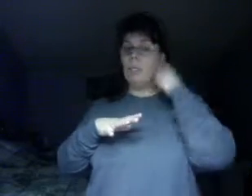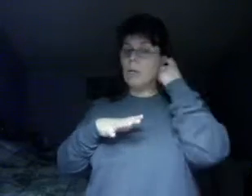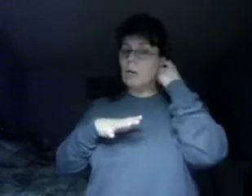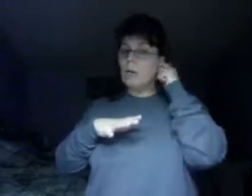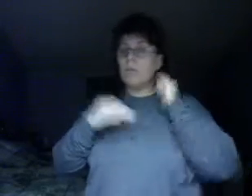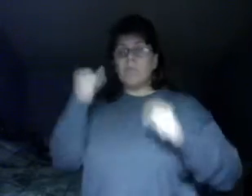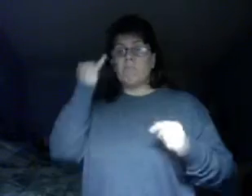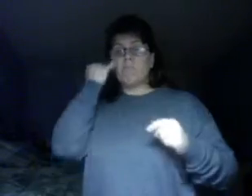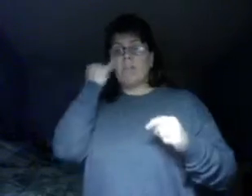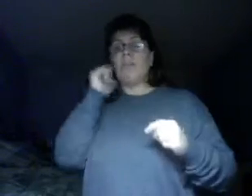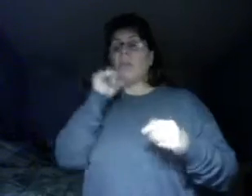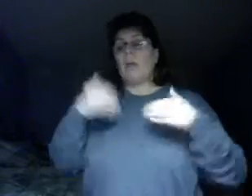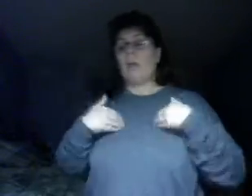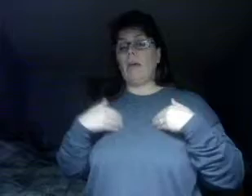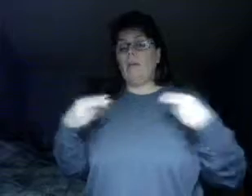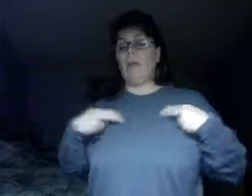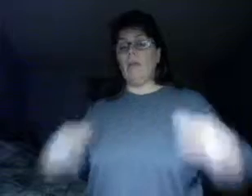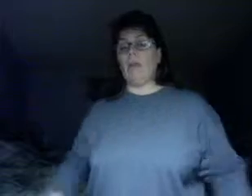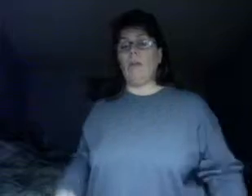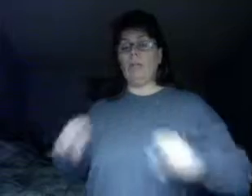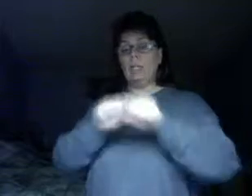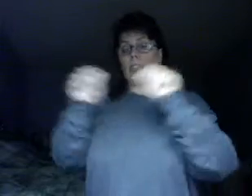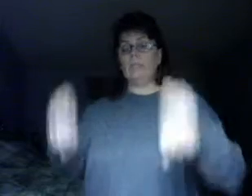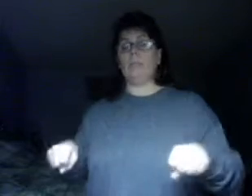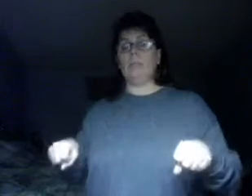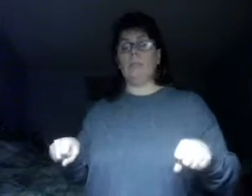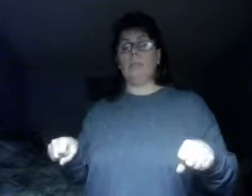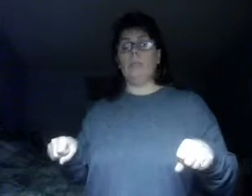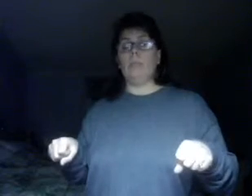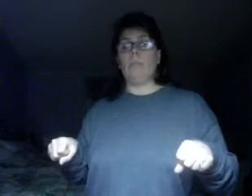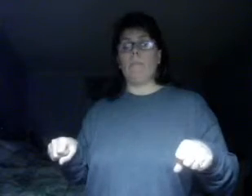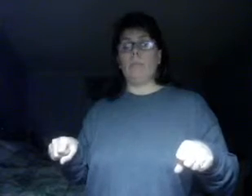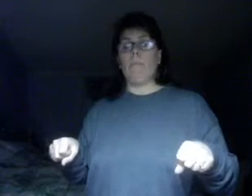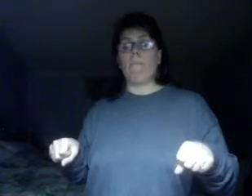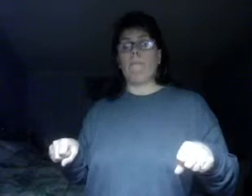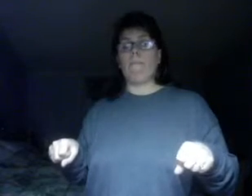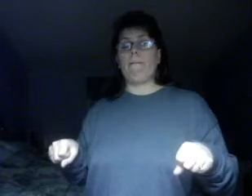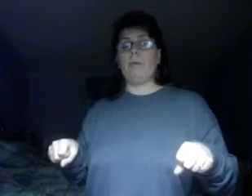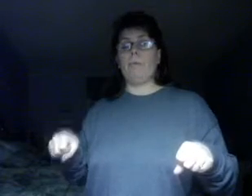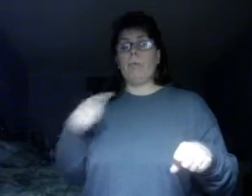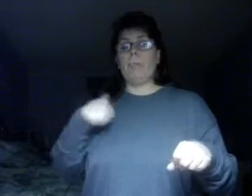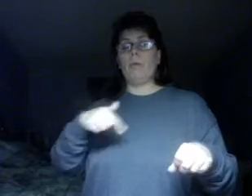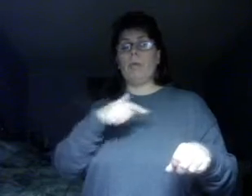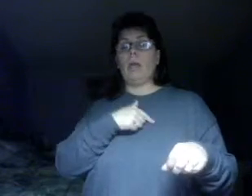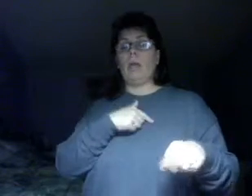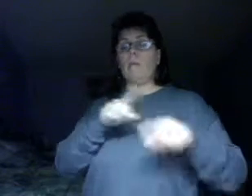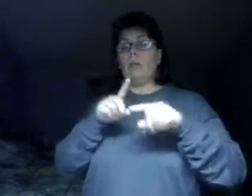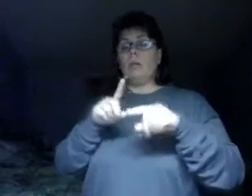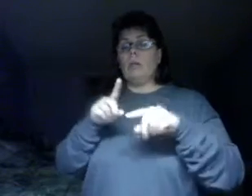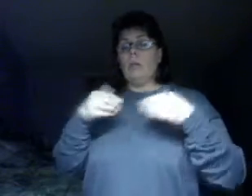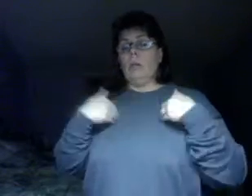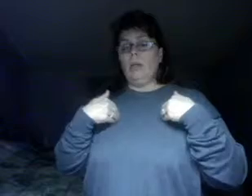tuberculosis. Those are just some examples of 26 different opportunistic infections which physicians